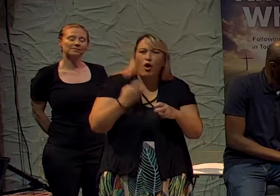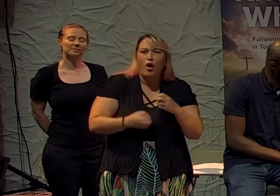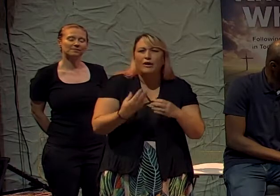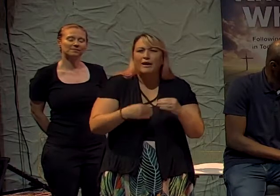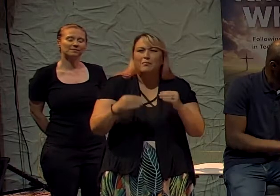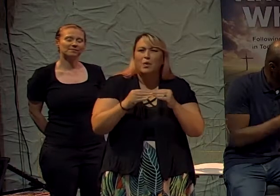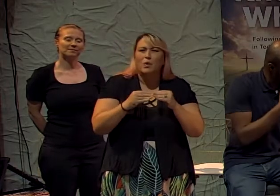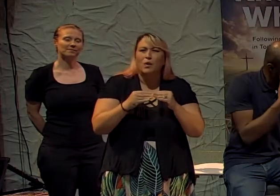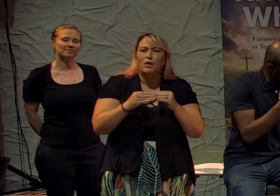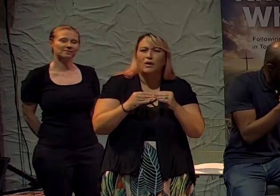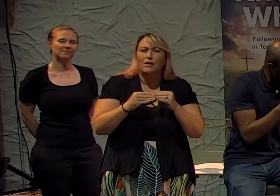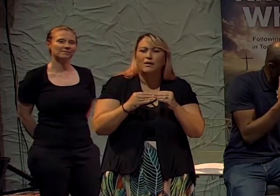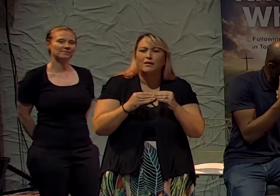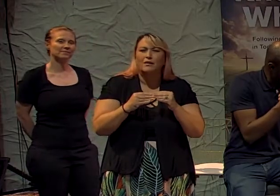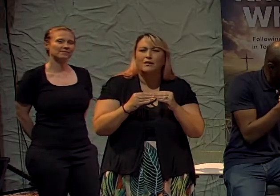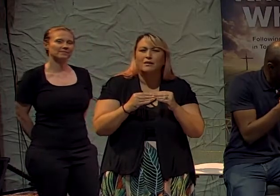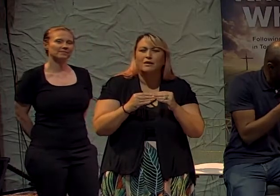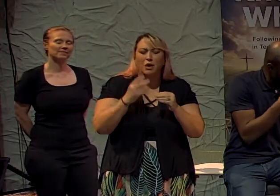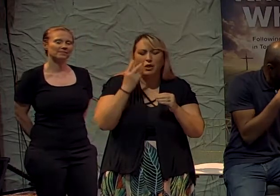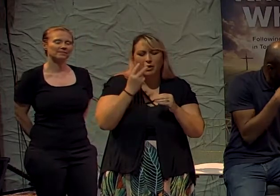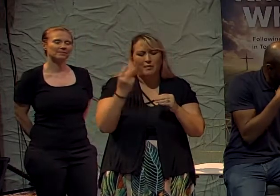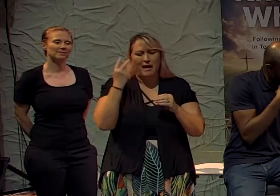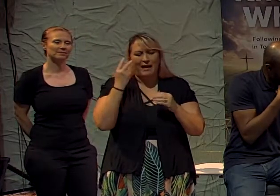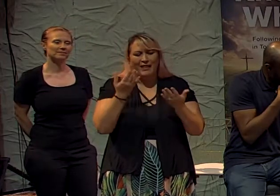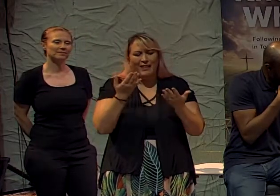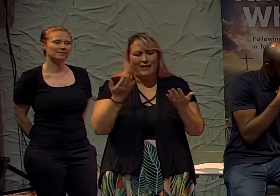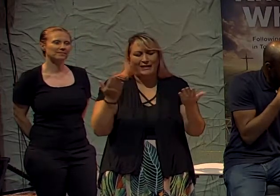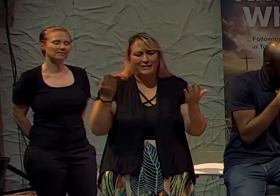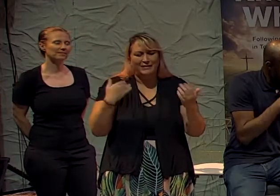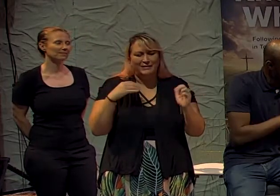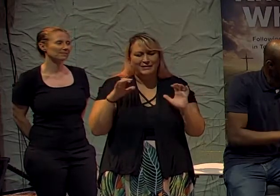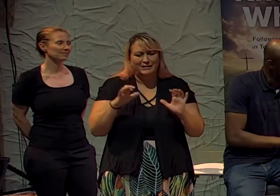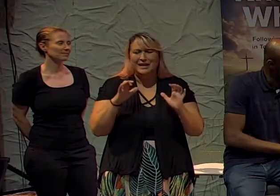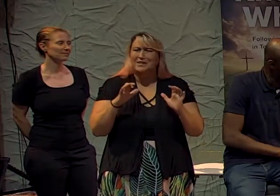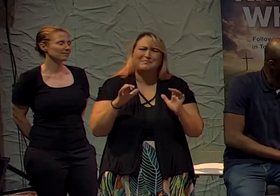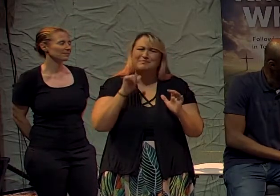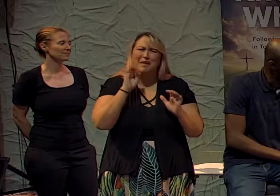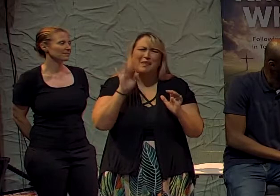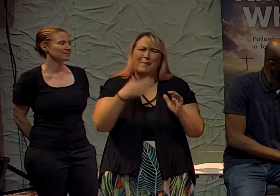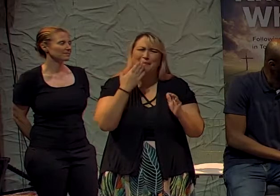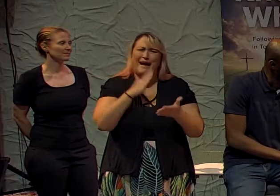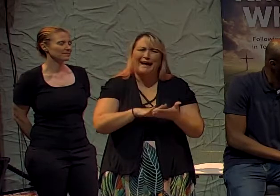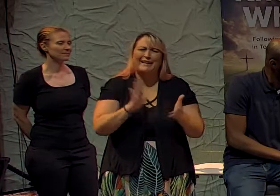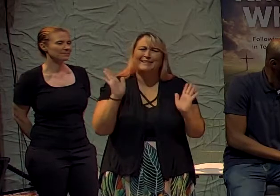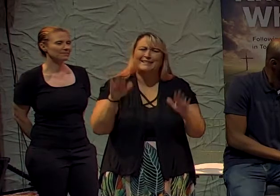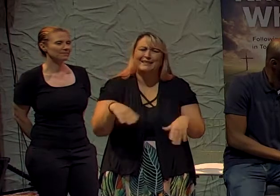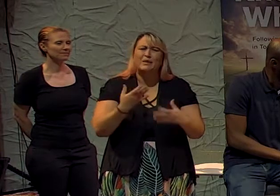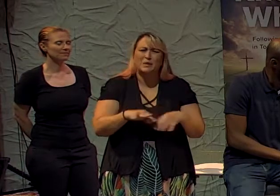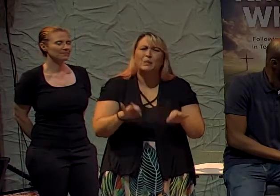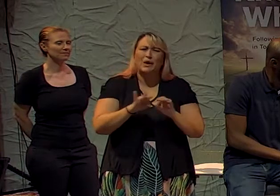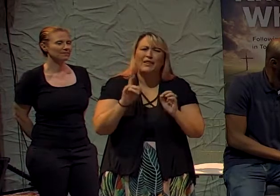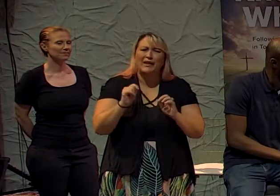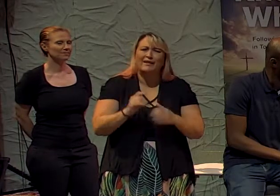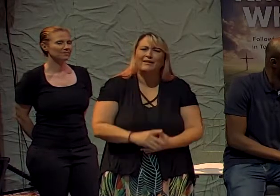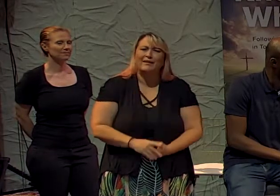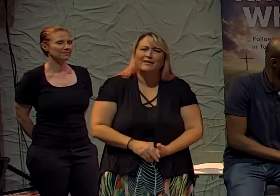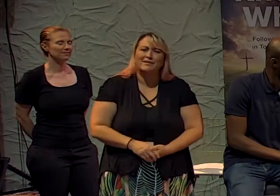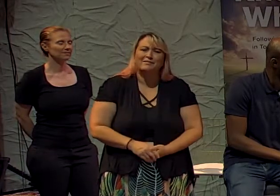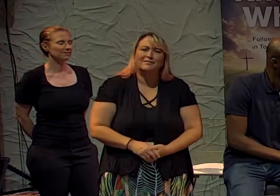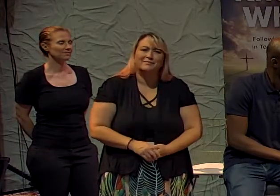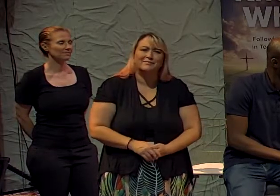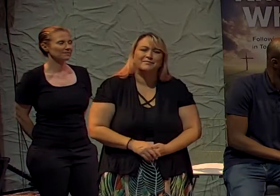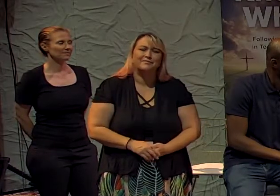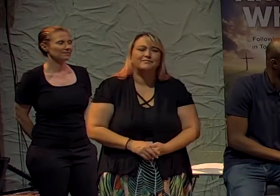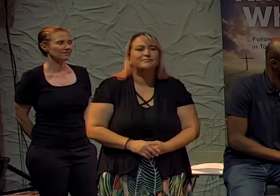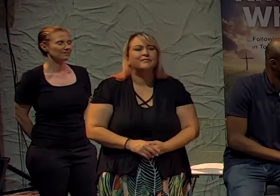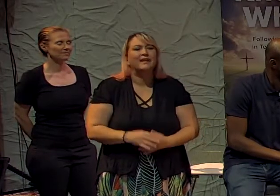can kind of look back at some of the stuff that you did and you go, it's not that bad. It's all worth it. And I think